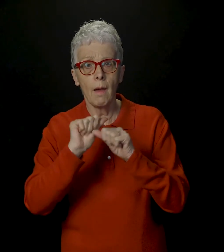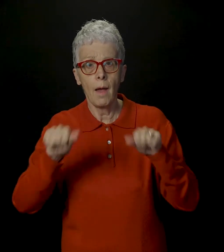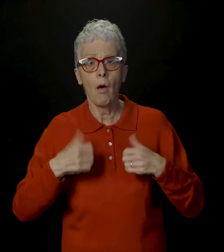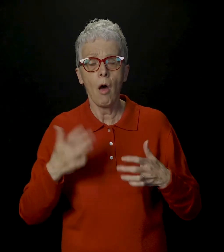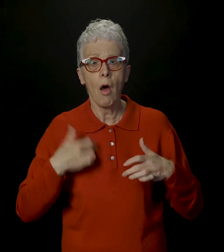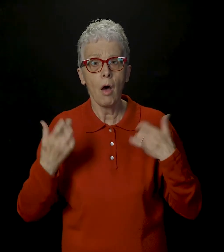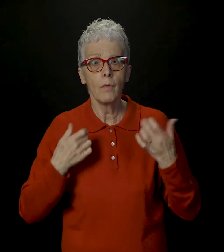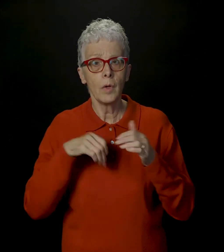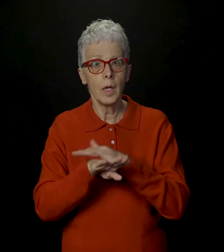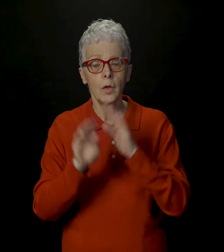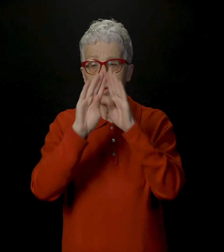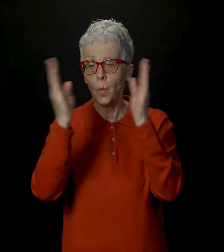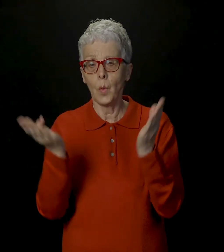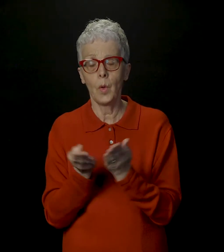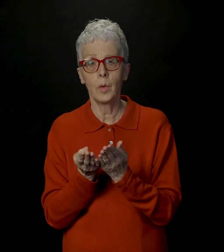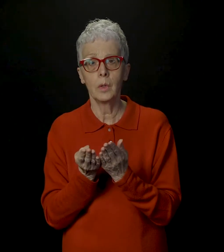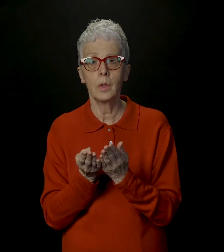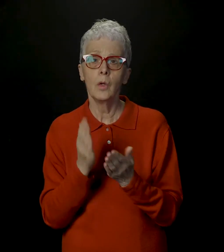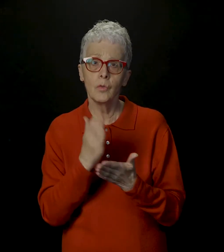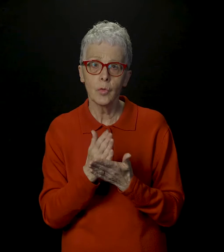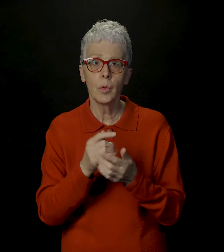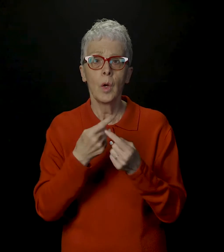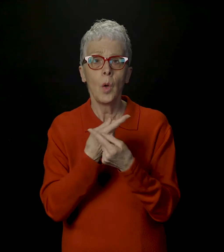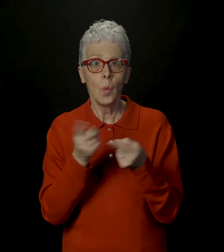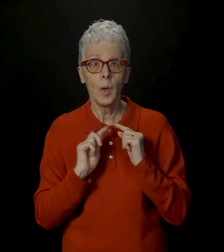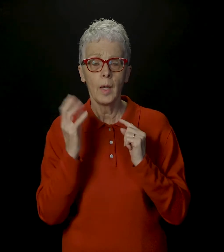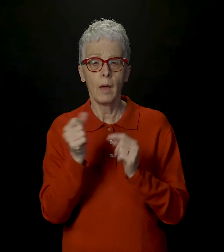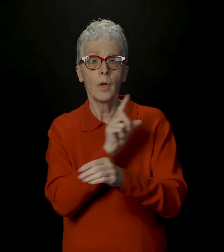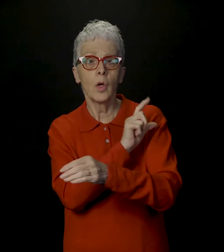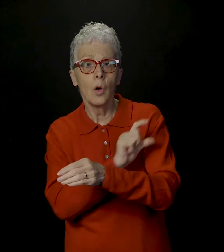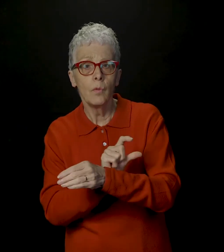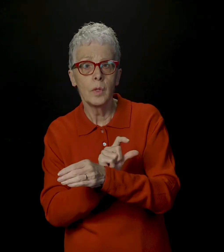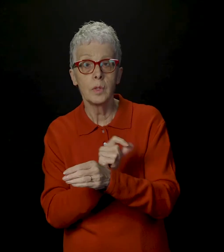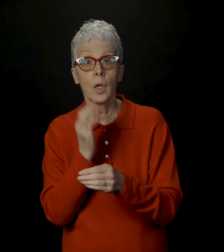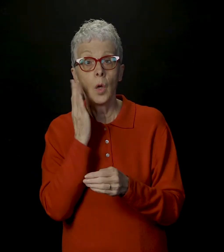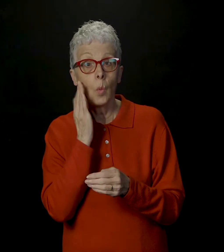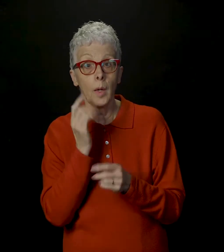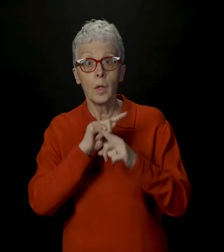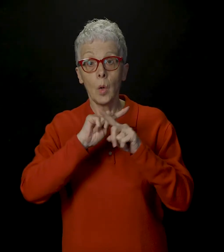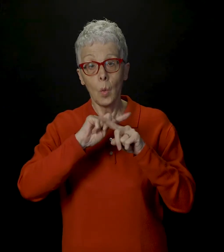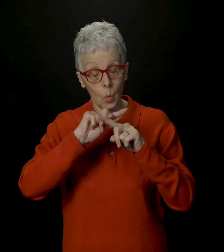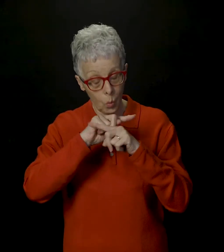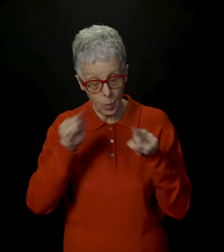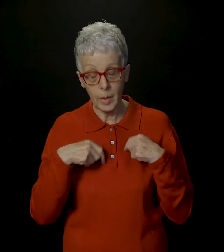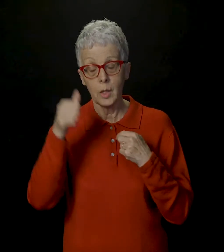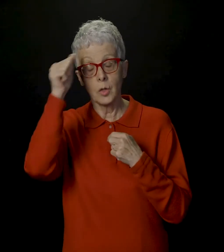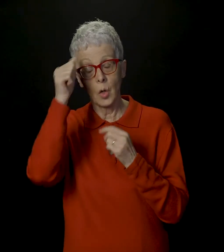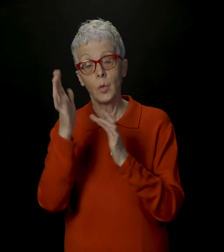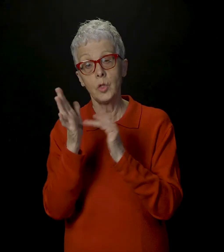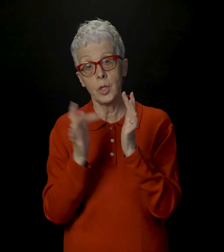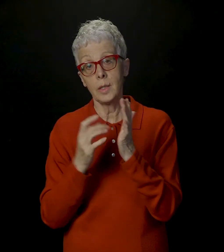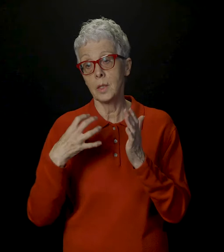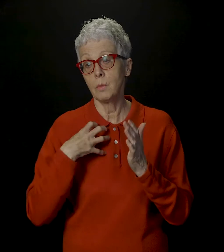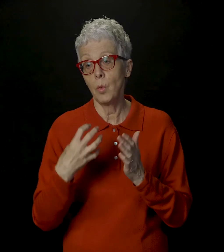In the world around us No matter what We can have confidence In God And that confidence comes As we get to know Him more As we seek Him in